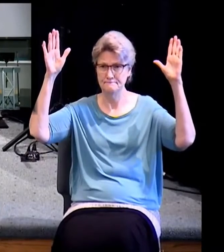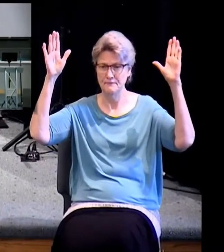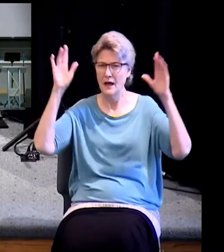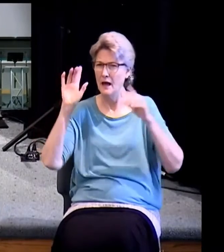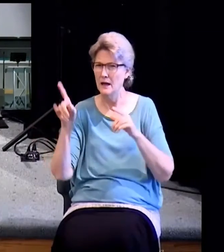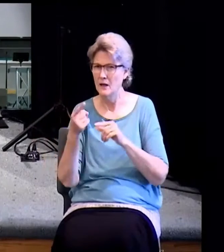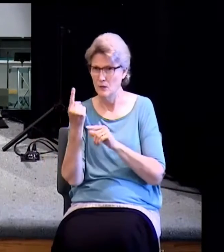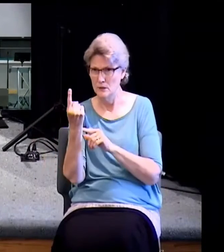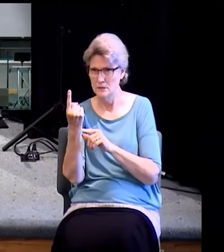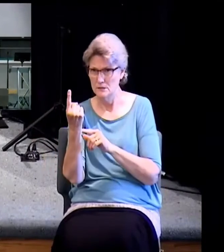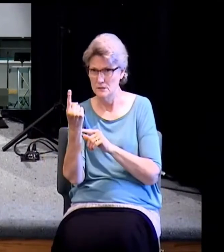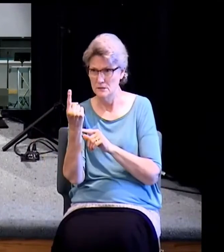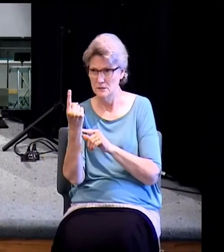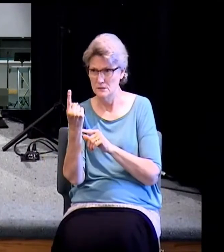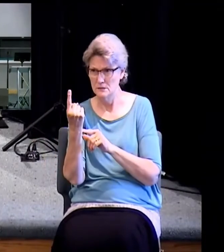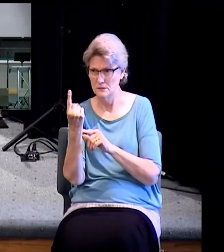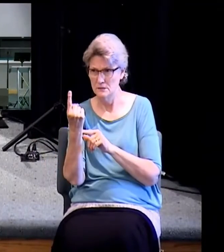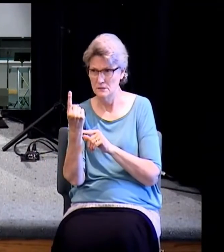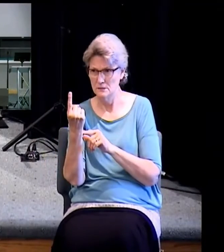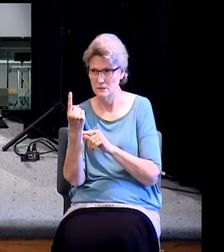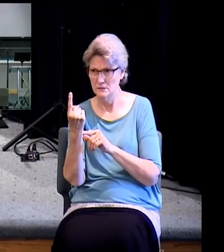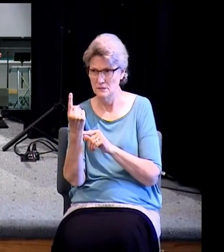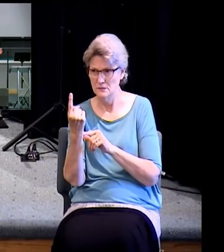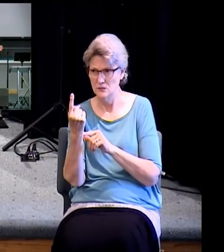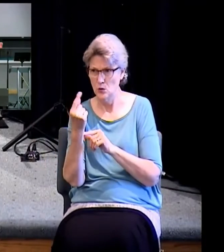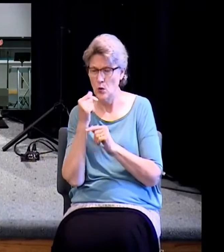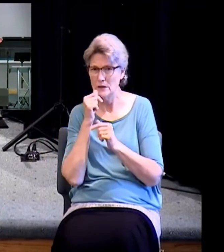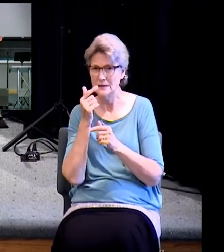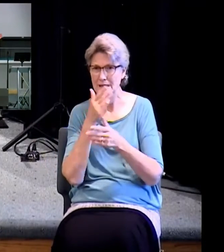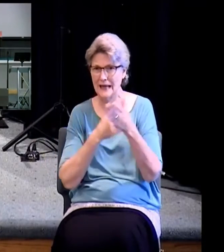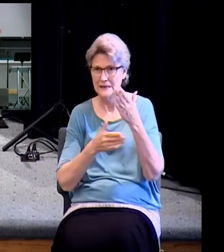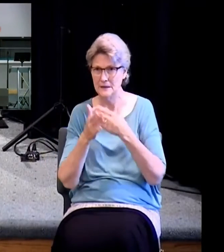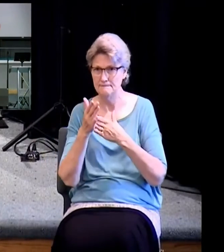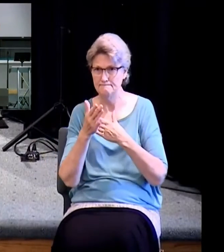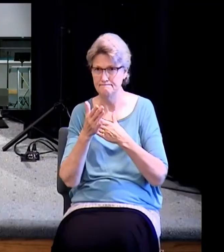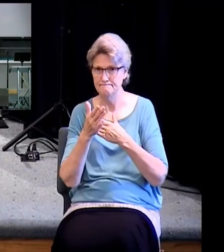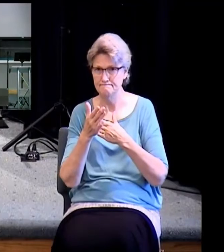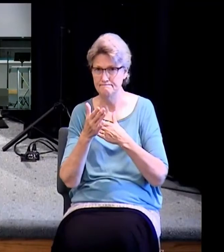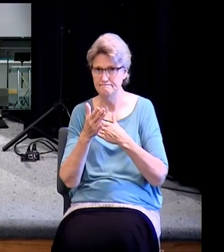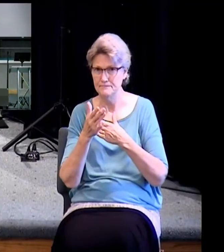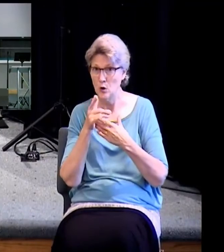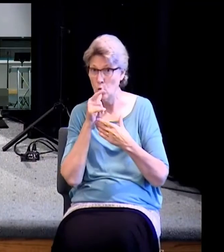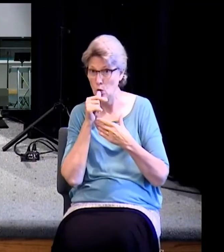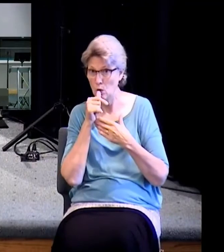There was another one who held his hands up.